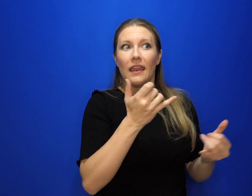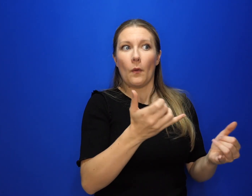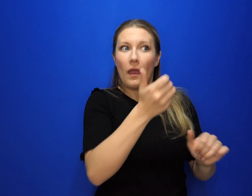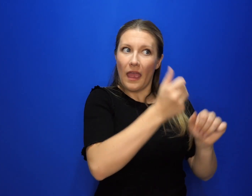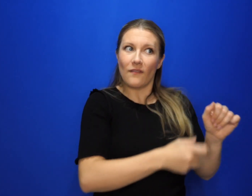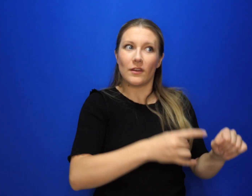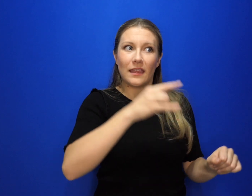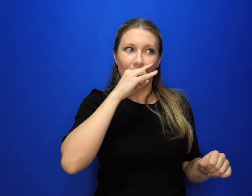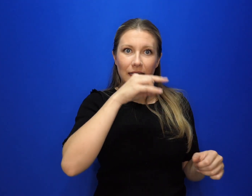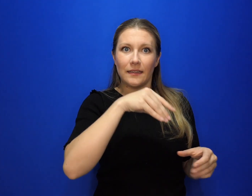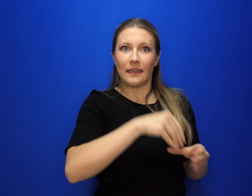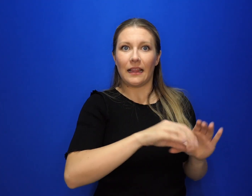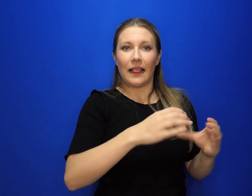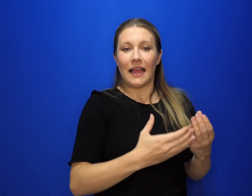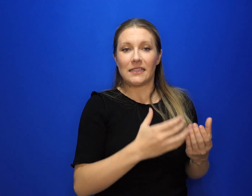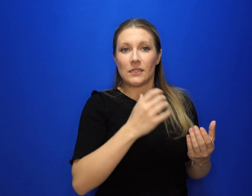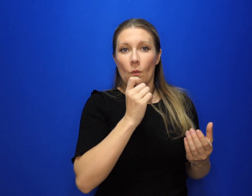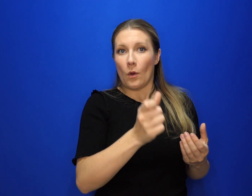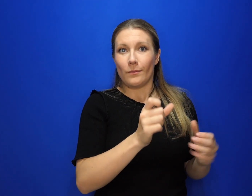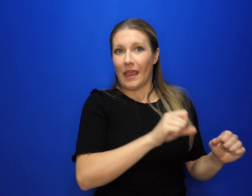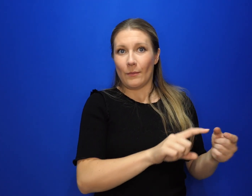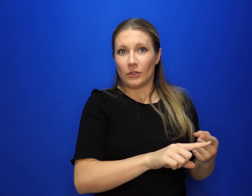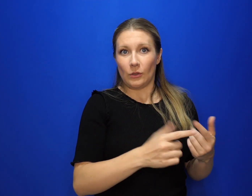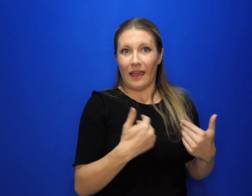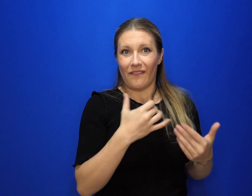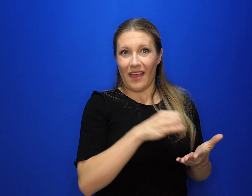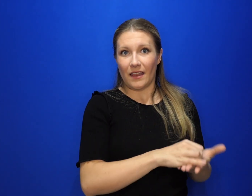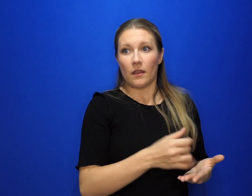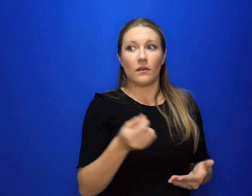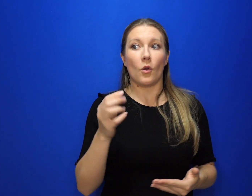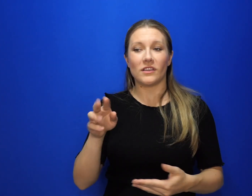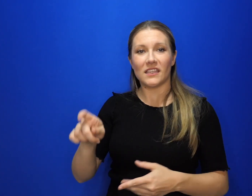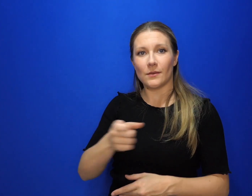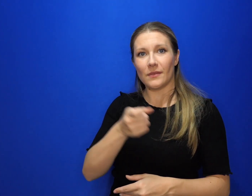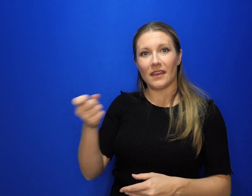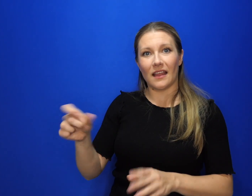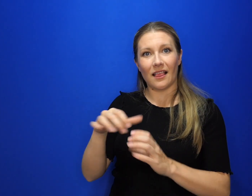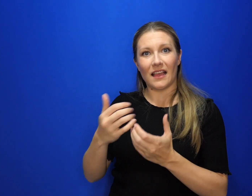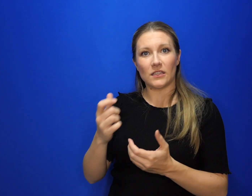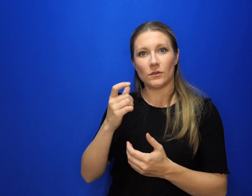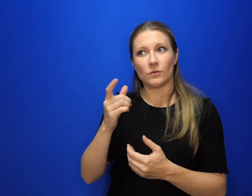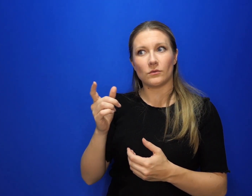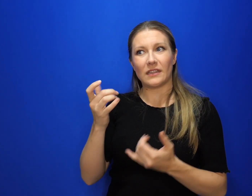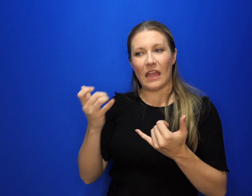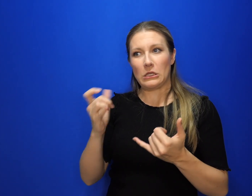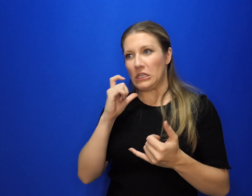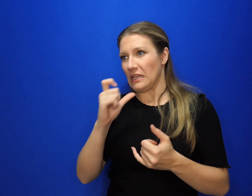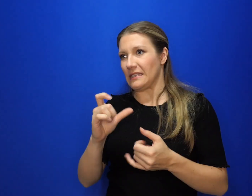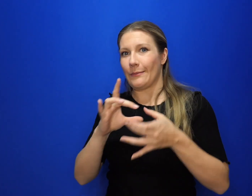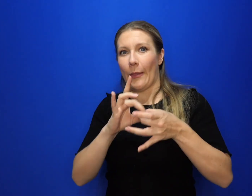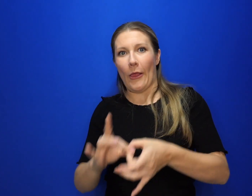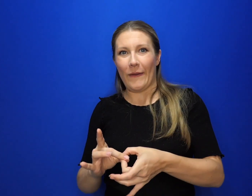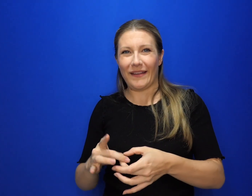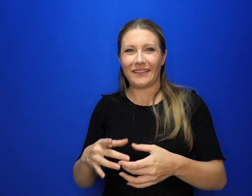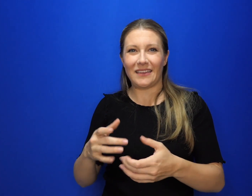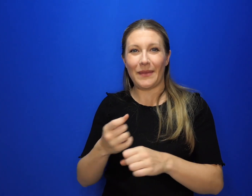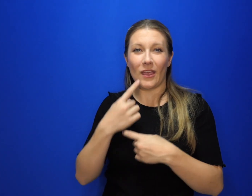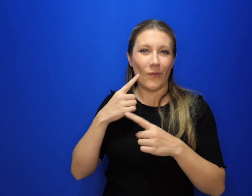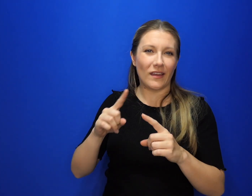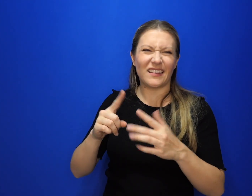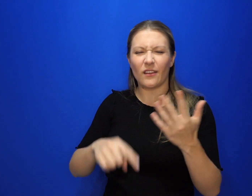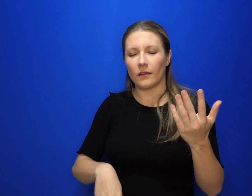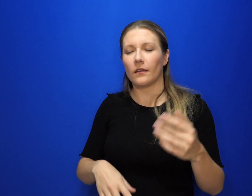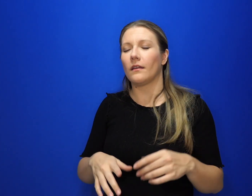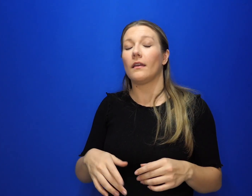in her class is going to also not be able to have. Or you have to put her in a class where she doesn't belong to make it work, etc. And in the end,